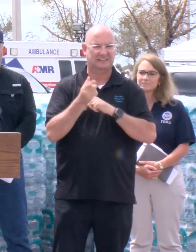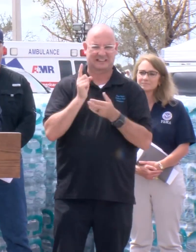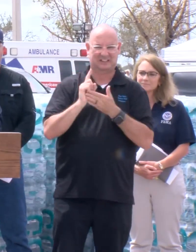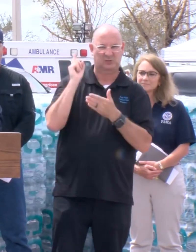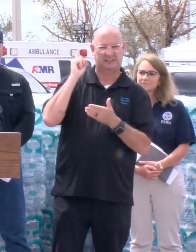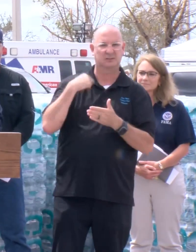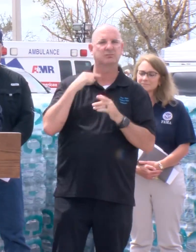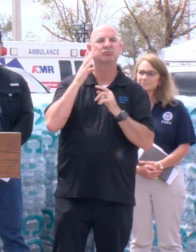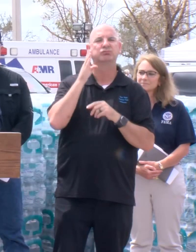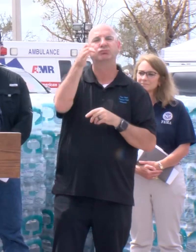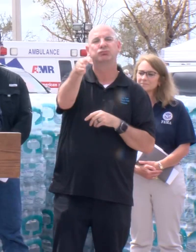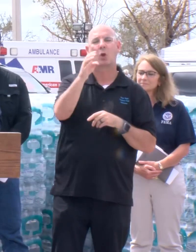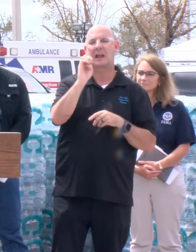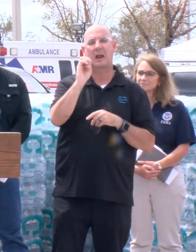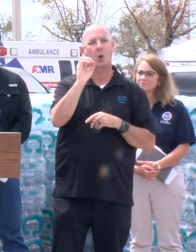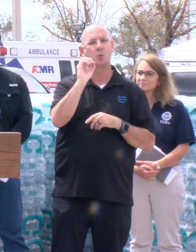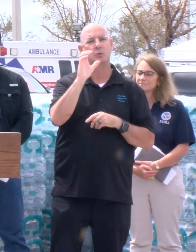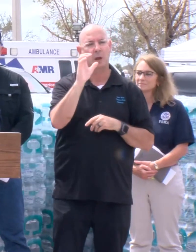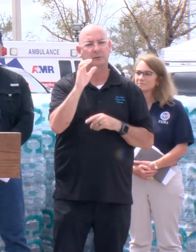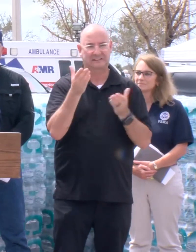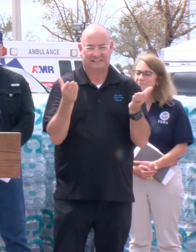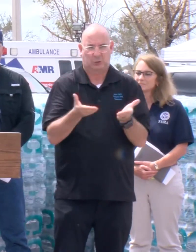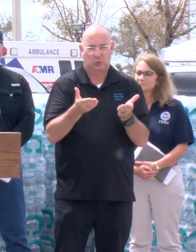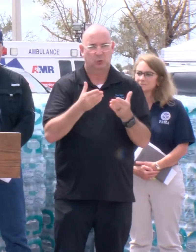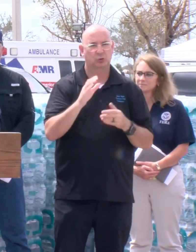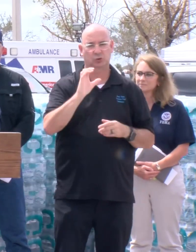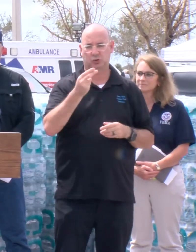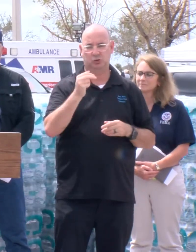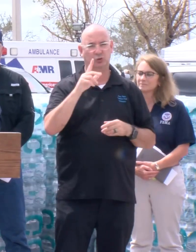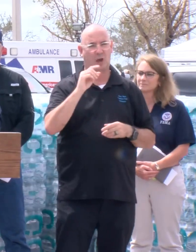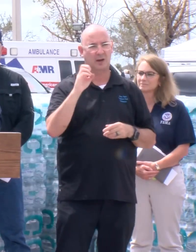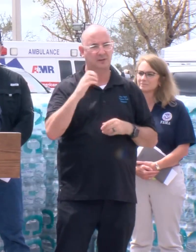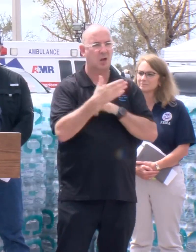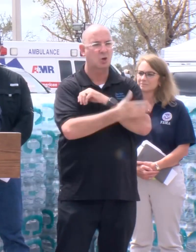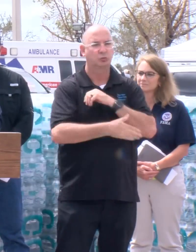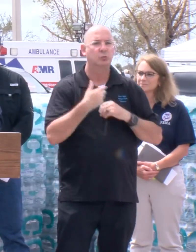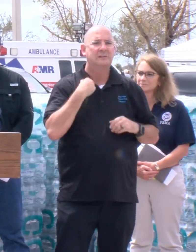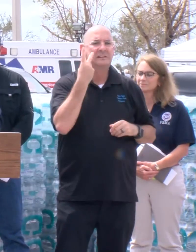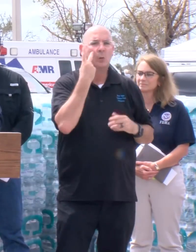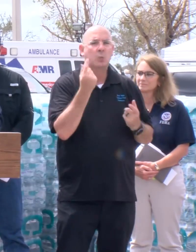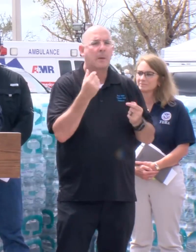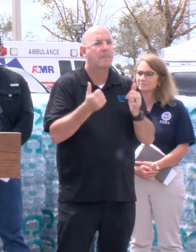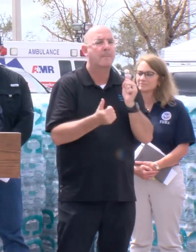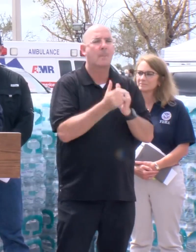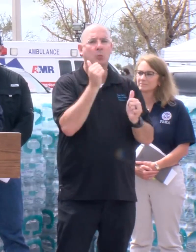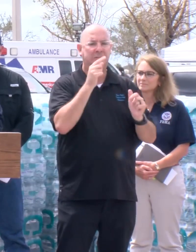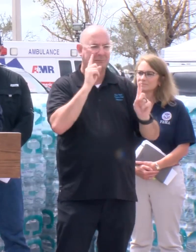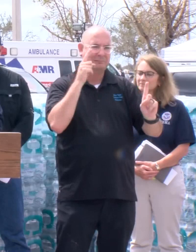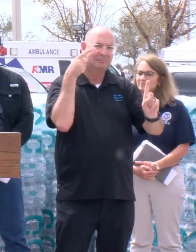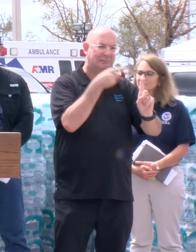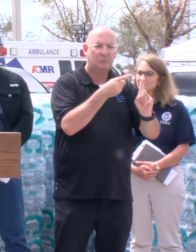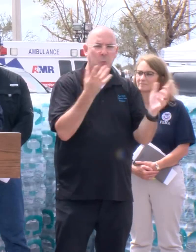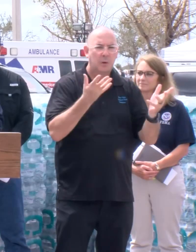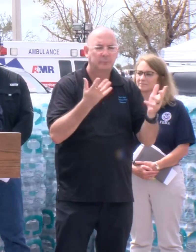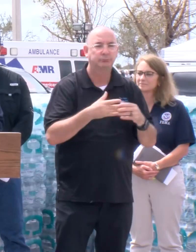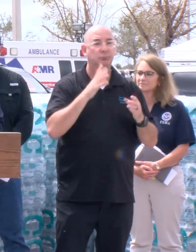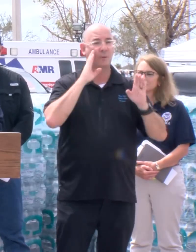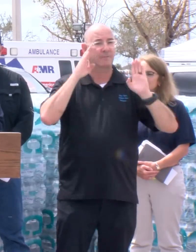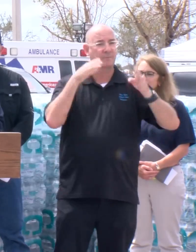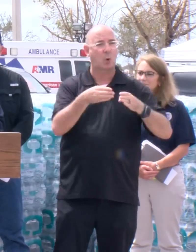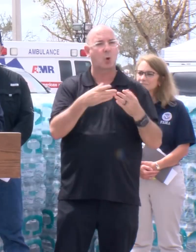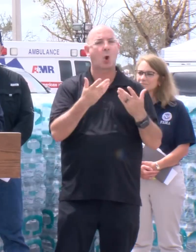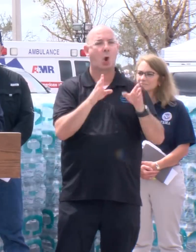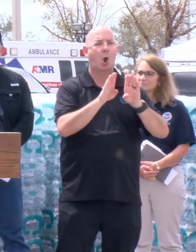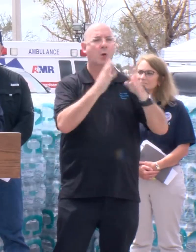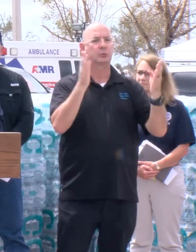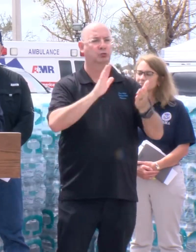Charlotte County. We wanted to see what the outstanding needs were, and they were really focused on getting their schools reopened. And I think that's